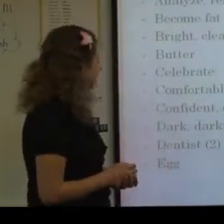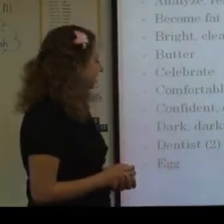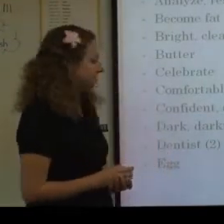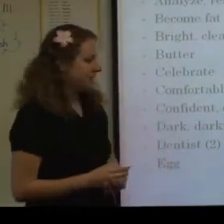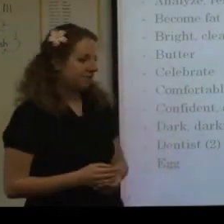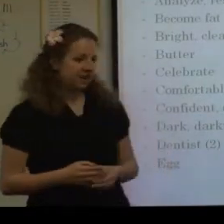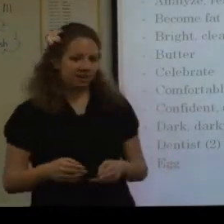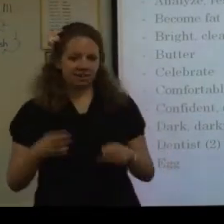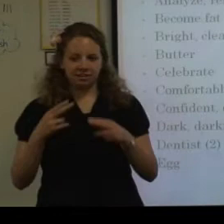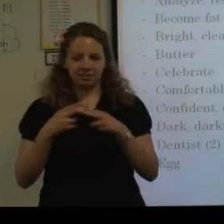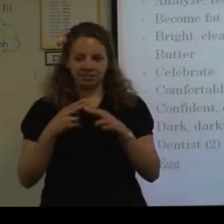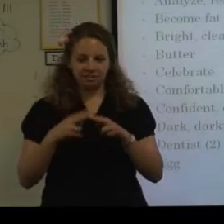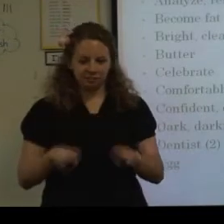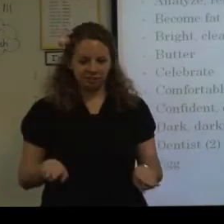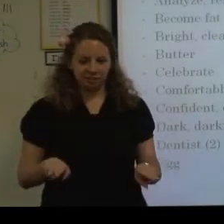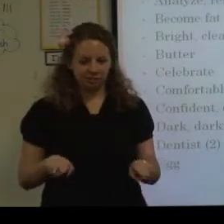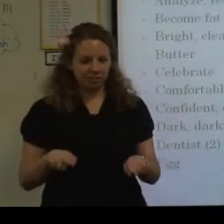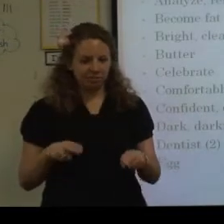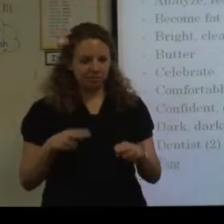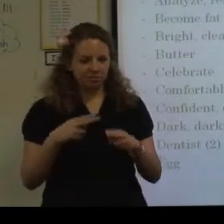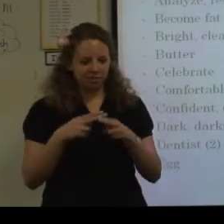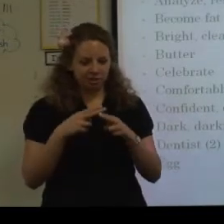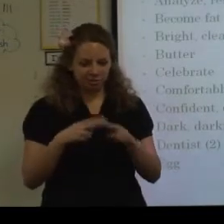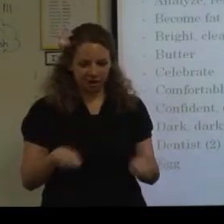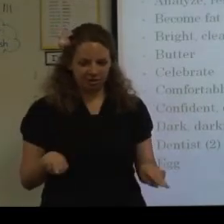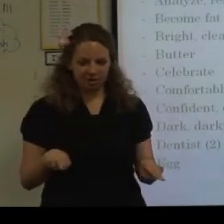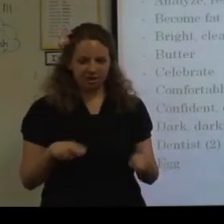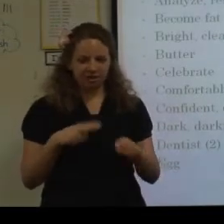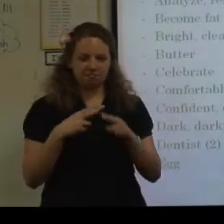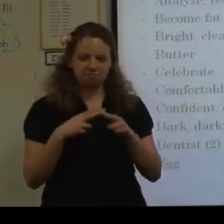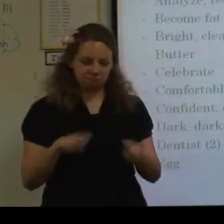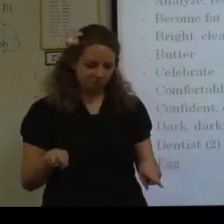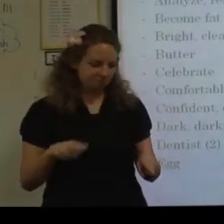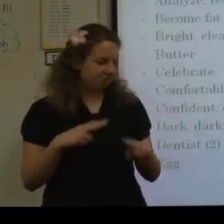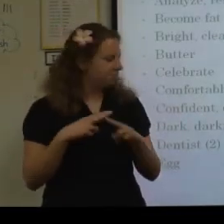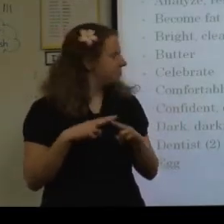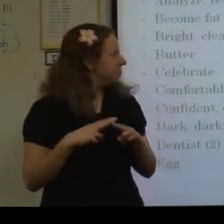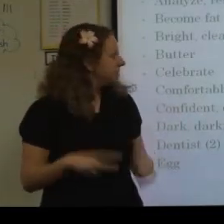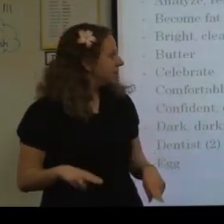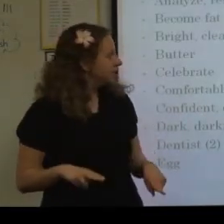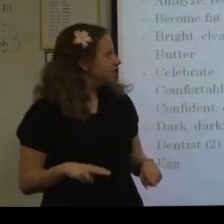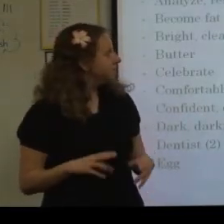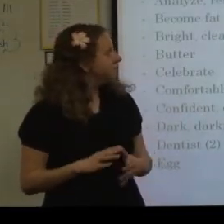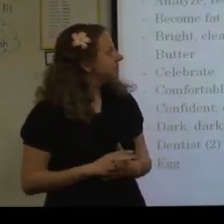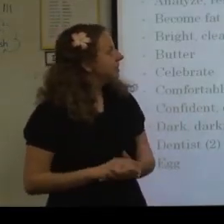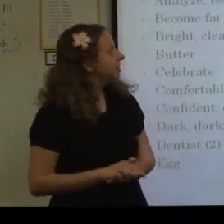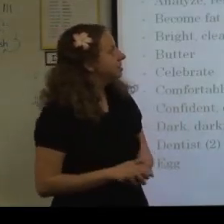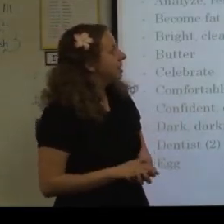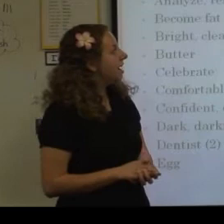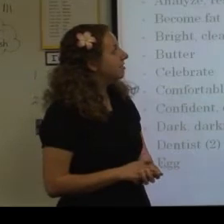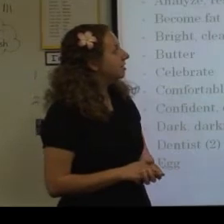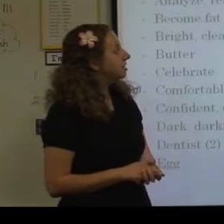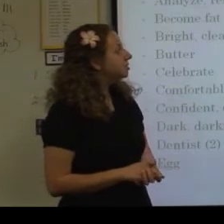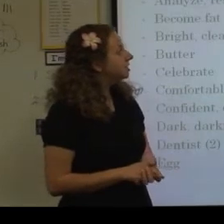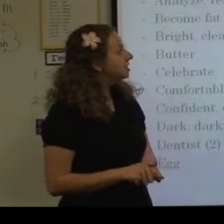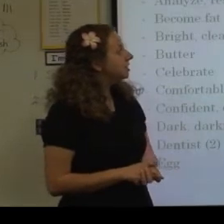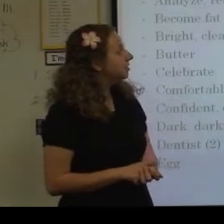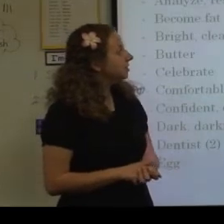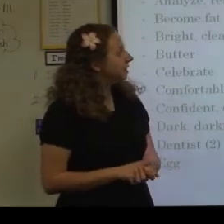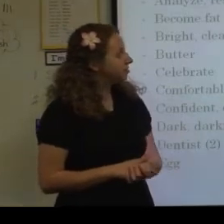Okay, and we have egg. So we talked about that before, like you're cracking an egg. Egg. Then we have electricity or